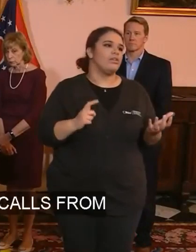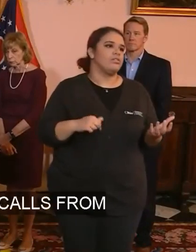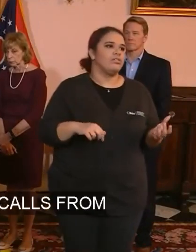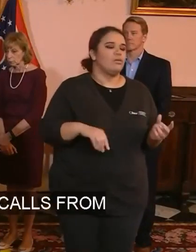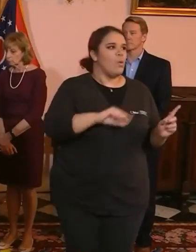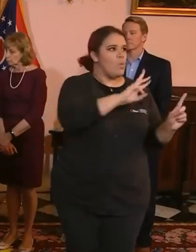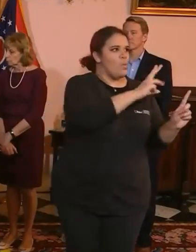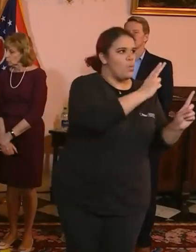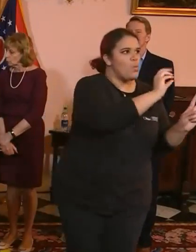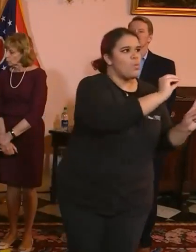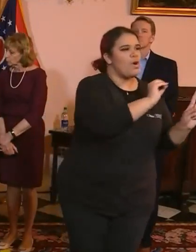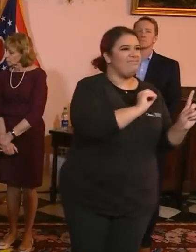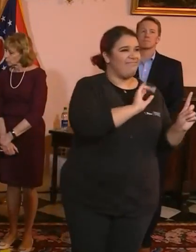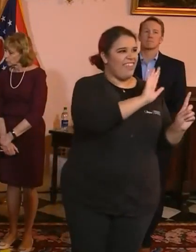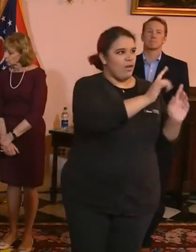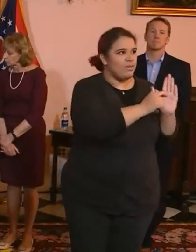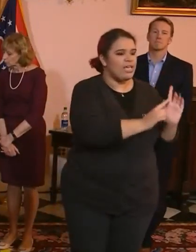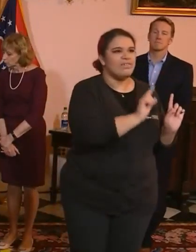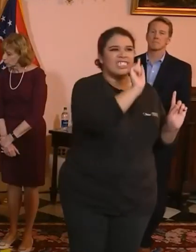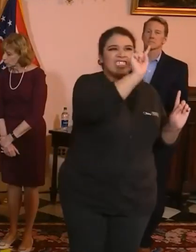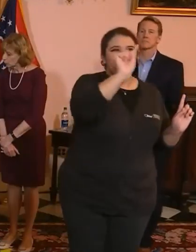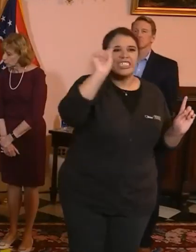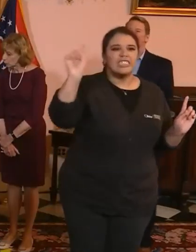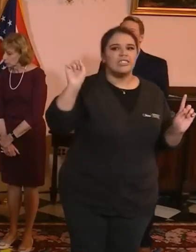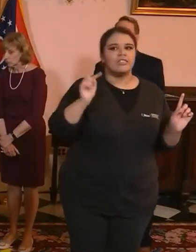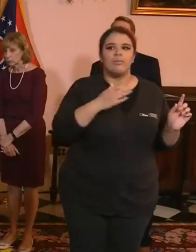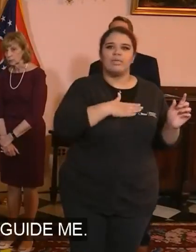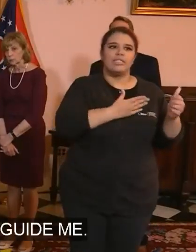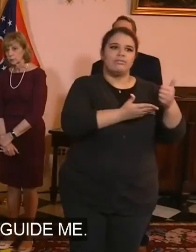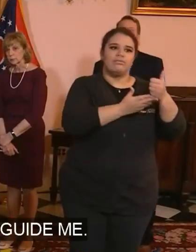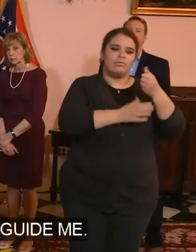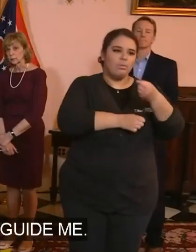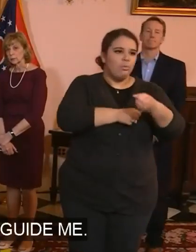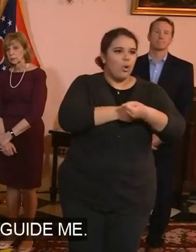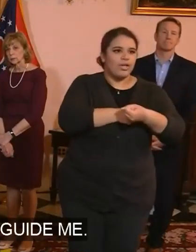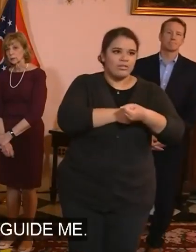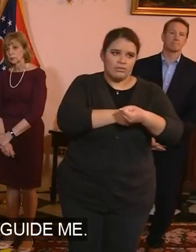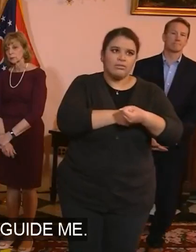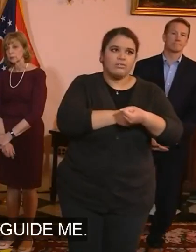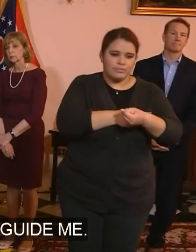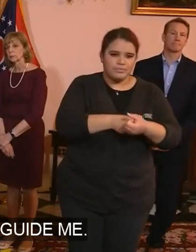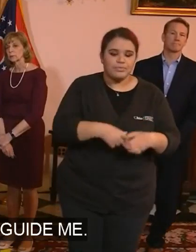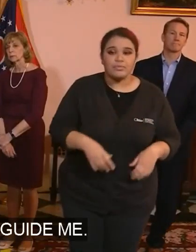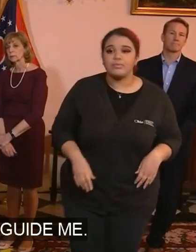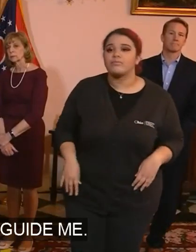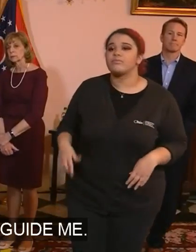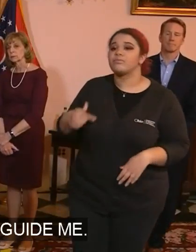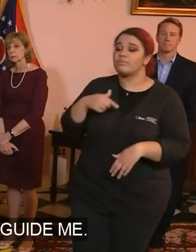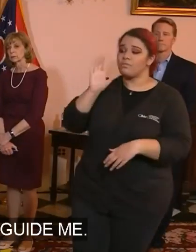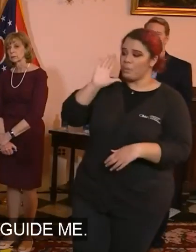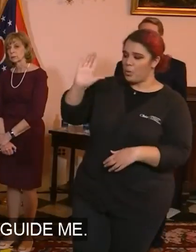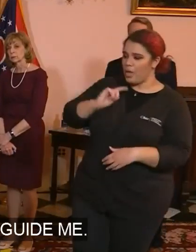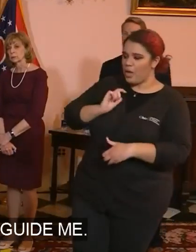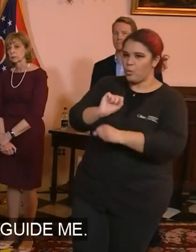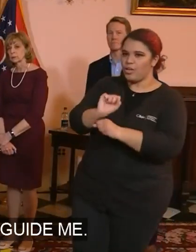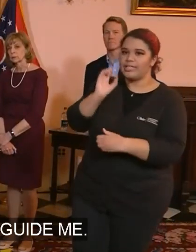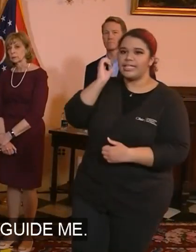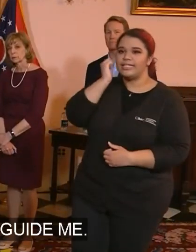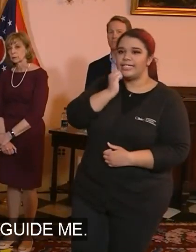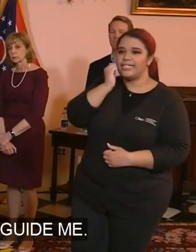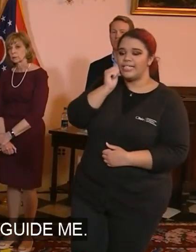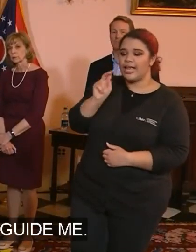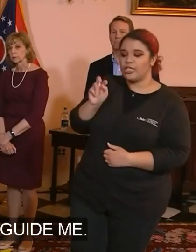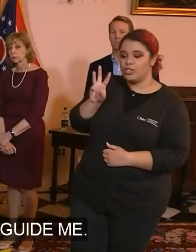there. Thank you. Hi, Laura Bischoff, Dayton Daily News. Lieutenant Governor, the unemployment